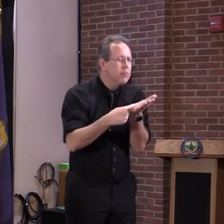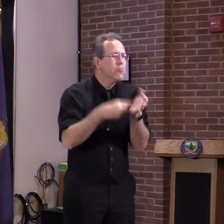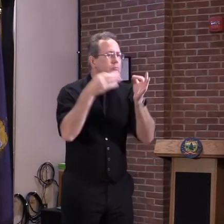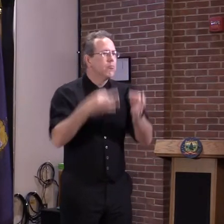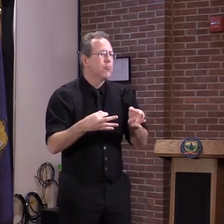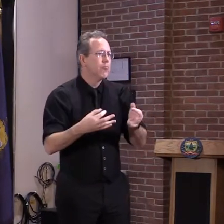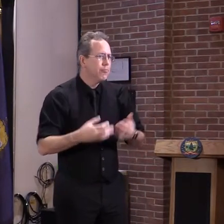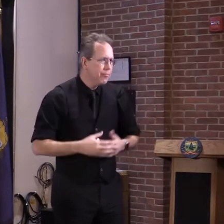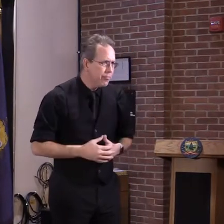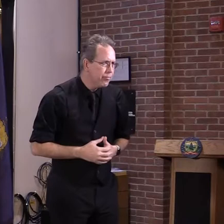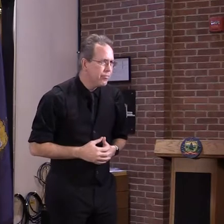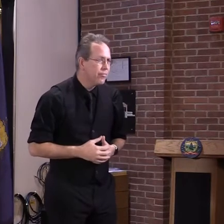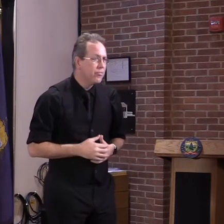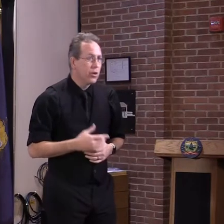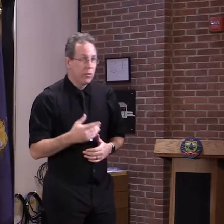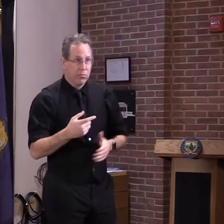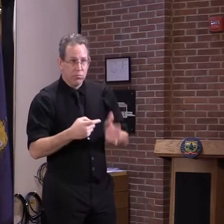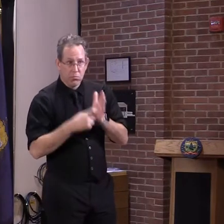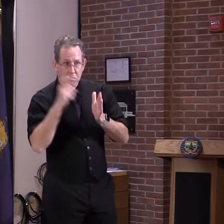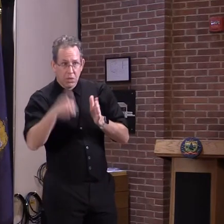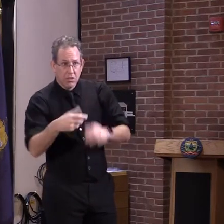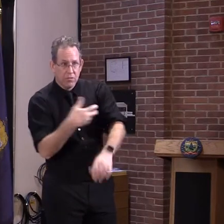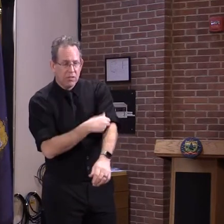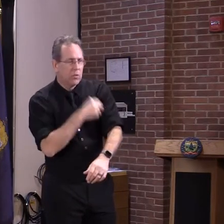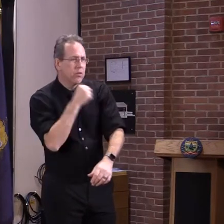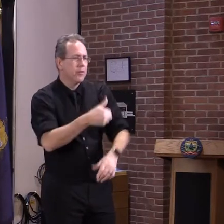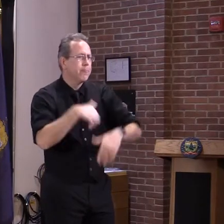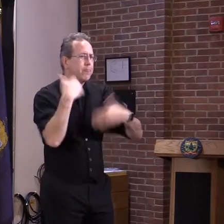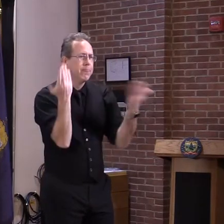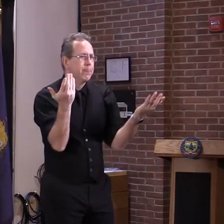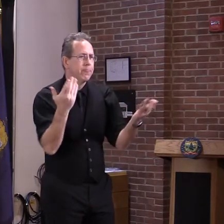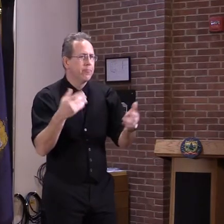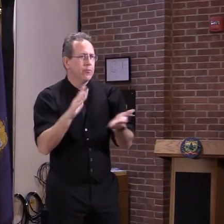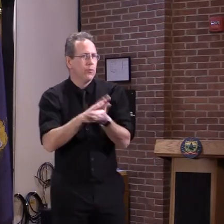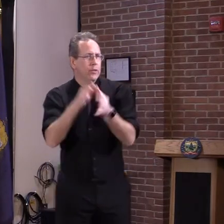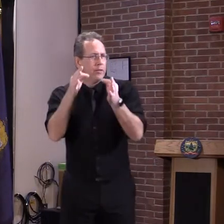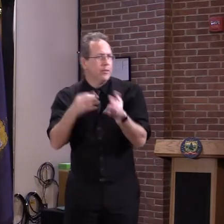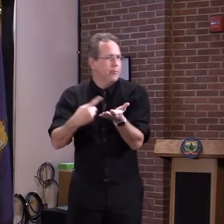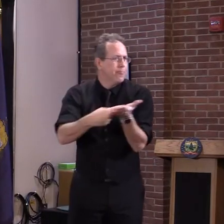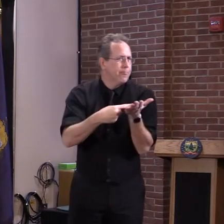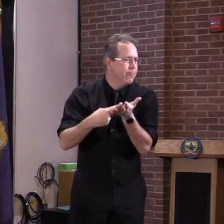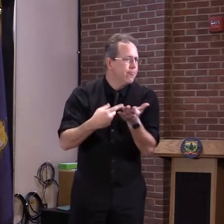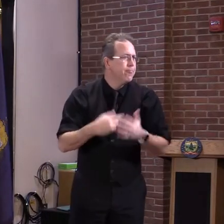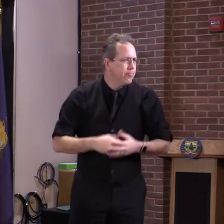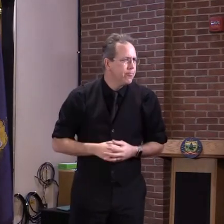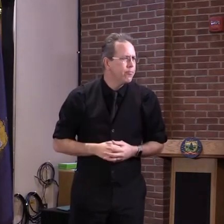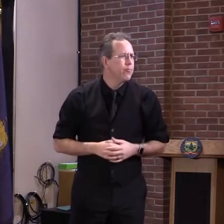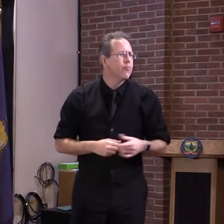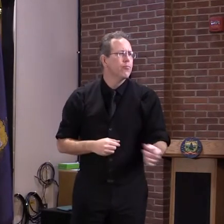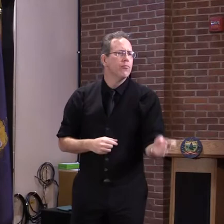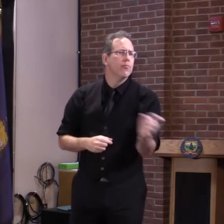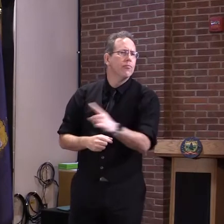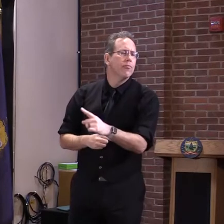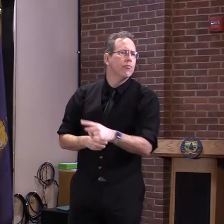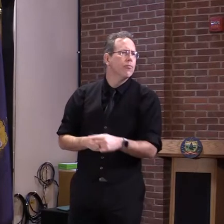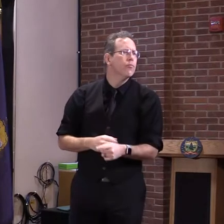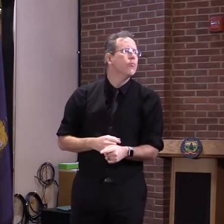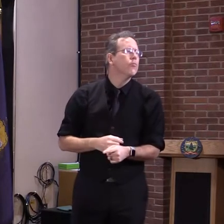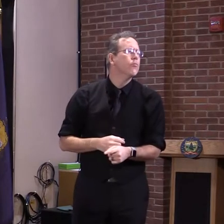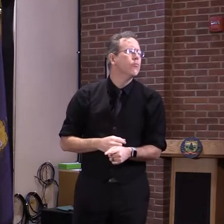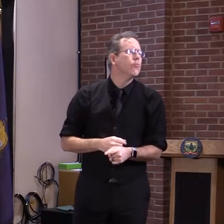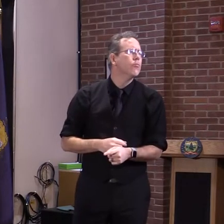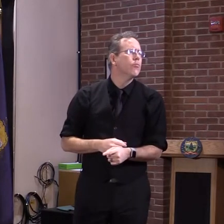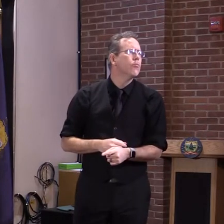vaccination. Okay. Do you know if there's any kind of general timeline for if and when you'd release that